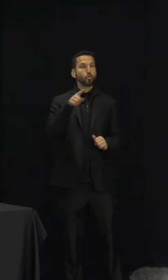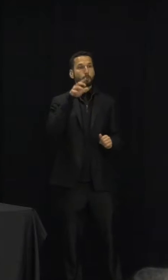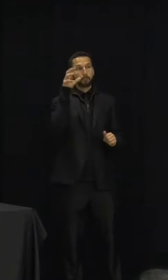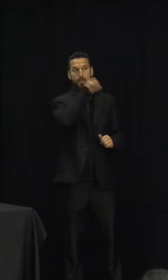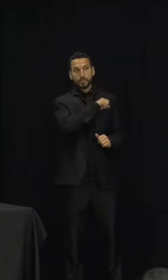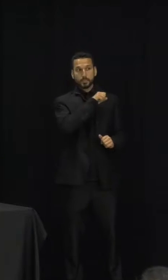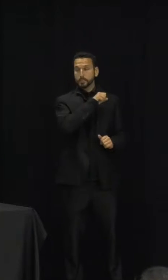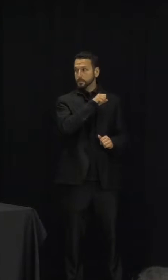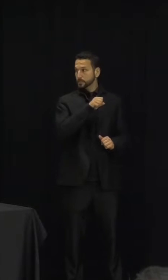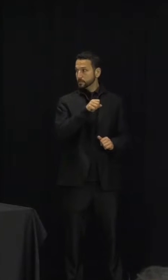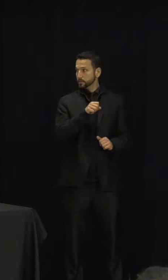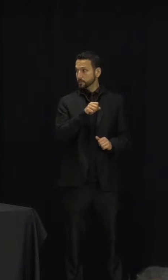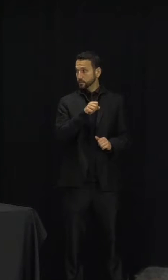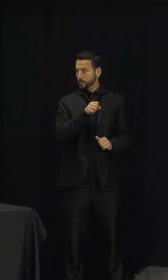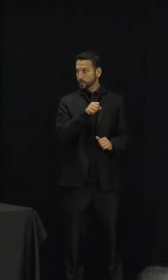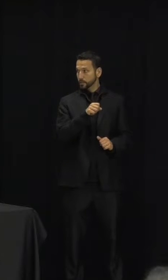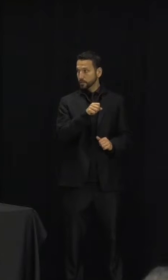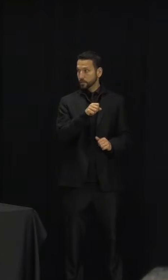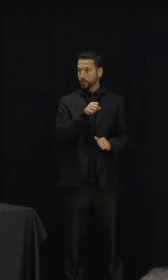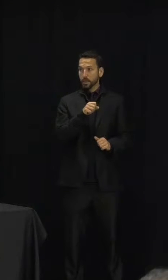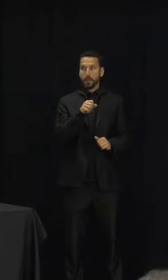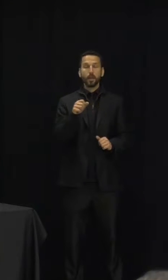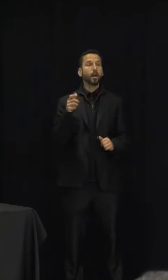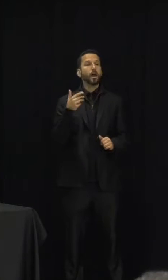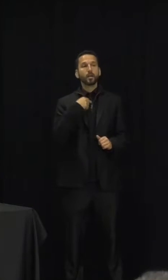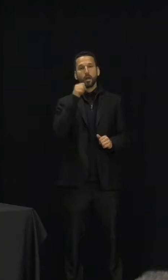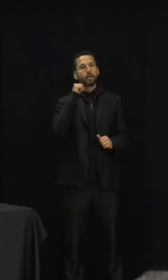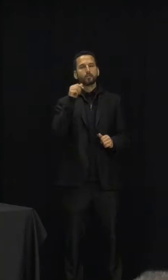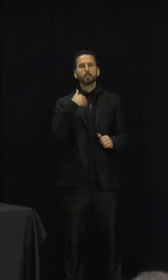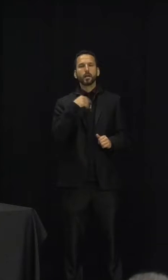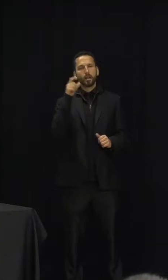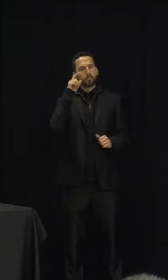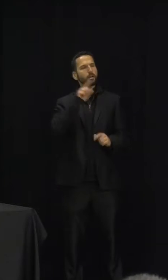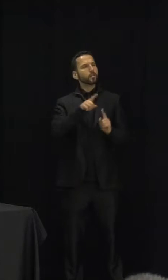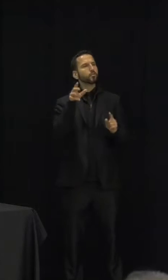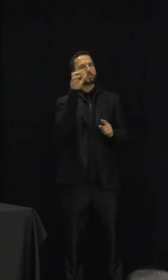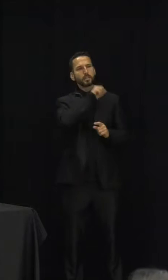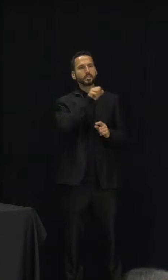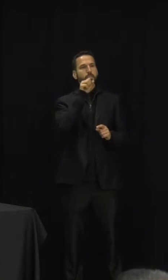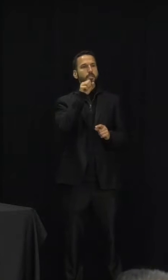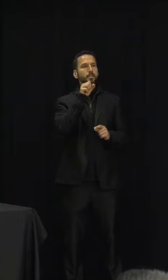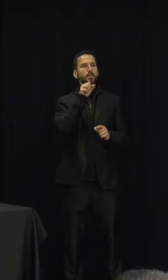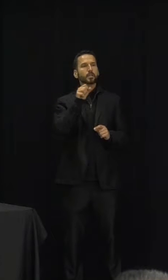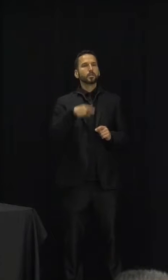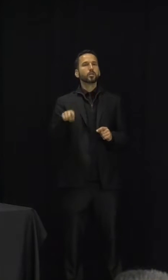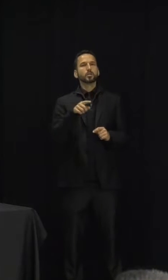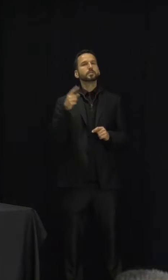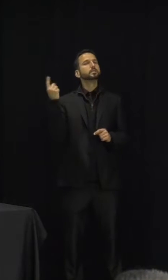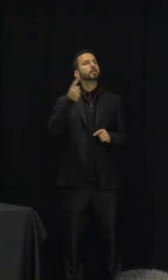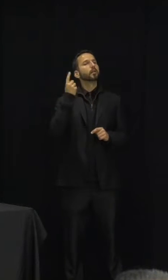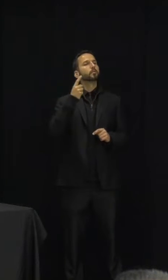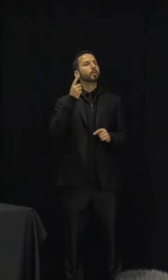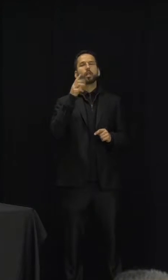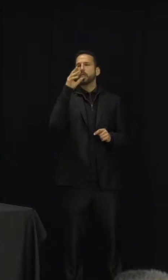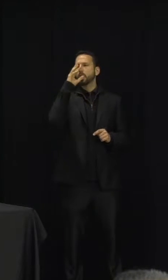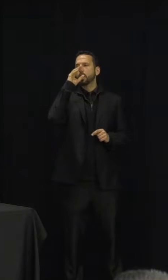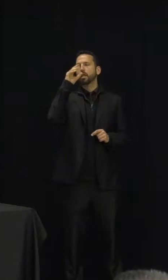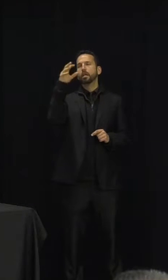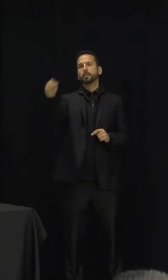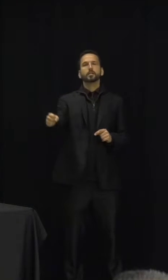those of us who would be in a position to do such a thing to have a day-long convening on the notion